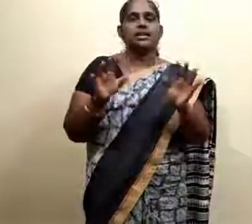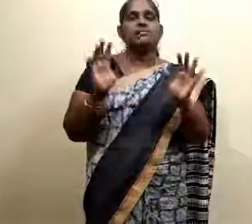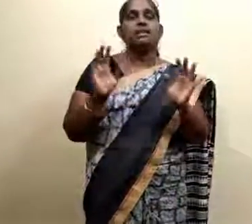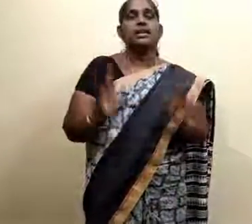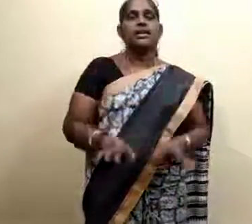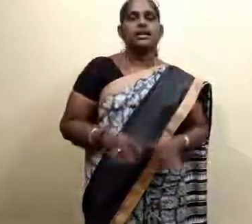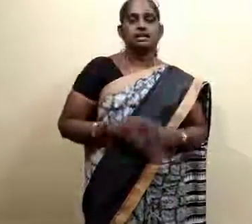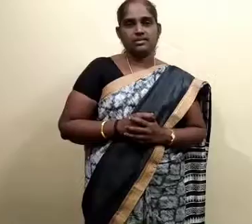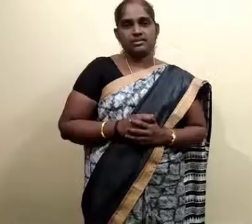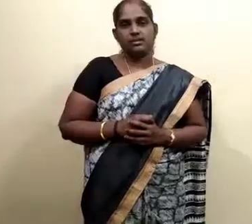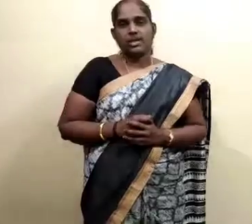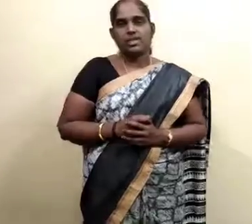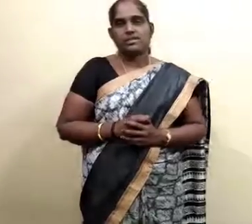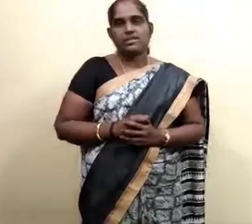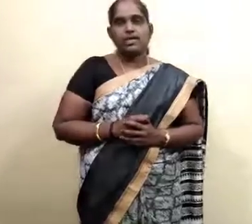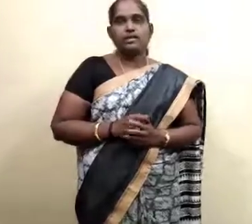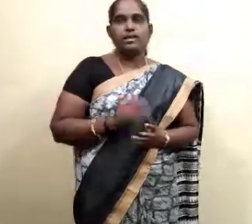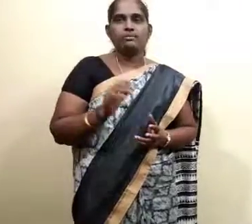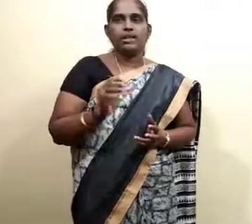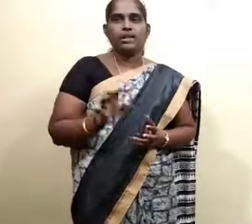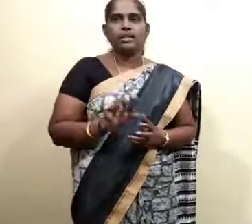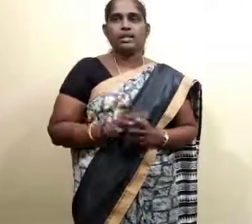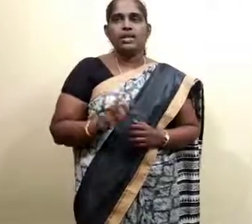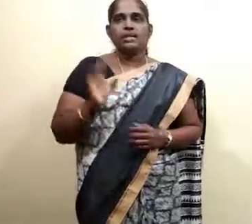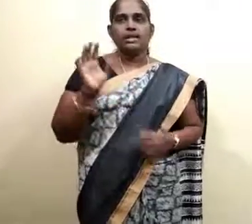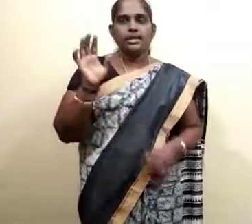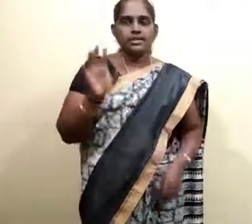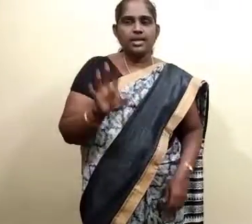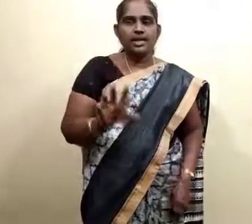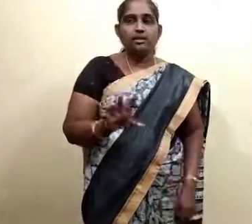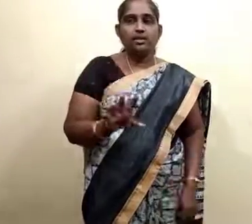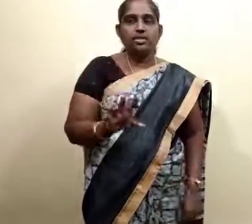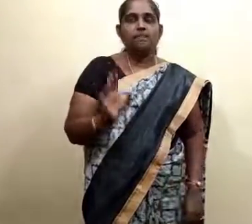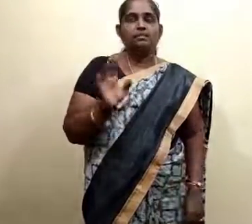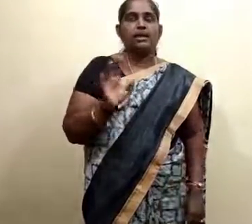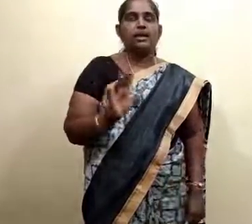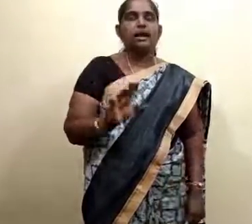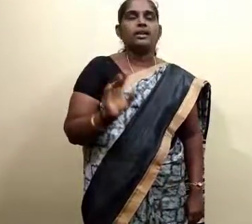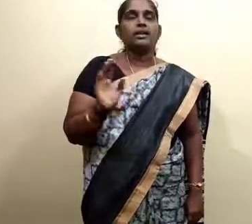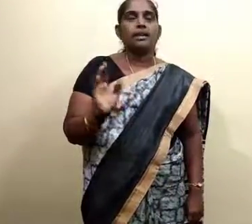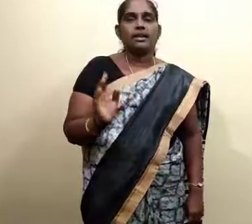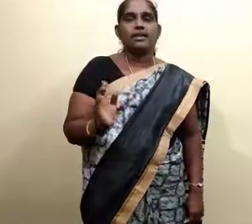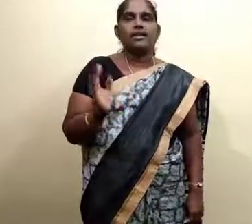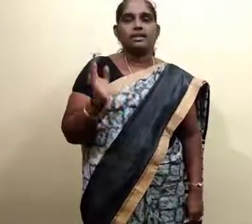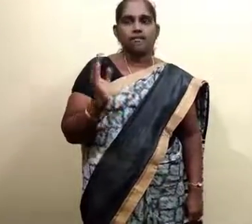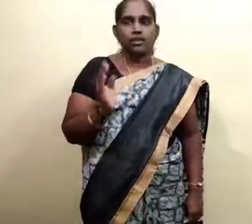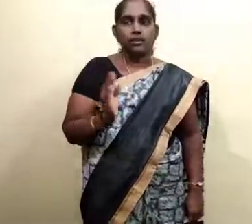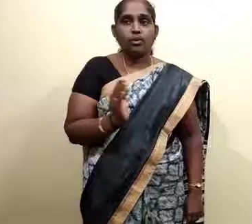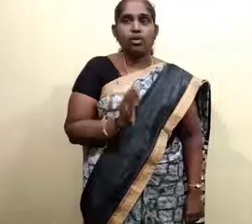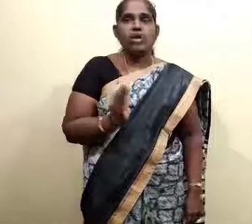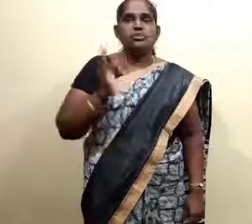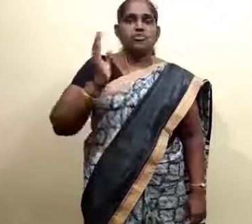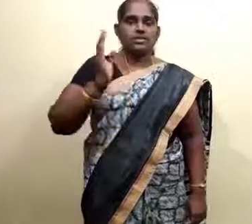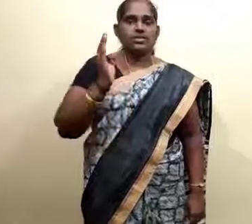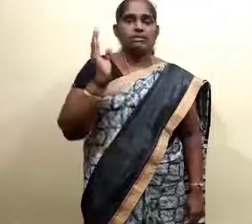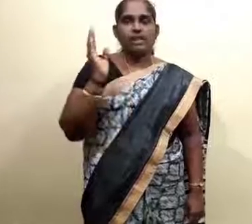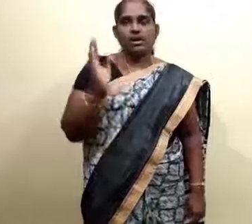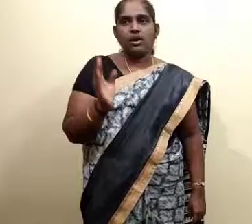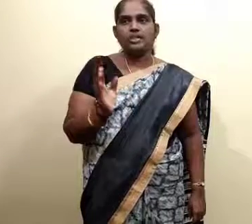getting beginnings. Okay, next getting what? Beginnings. The industrial revolution began in England, that we know first, because